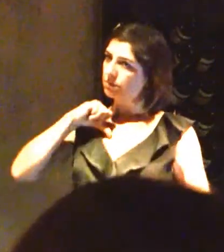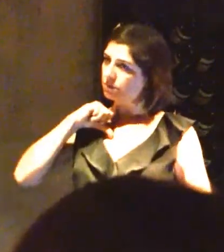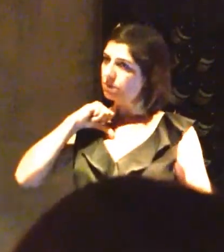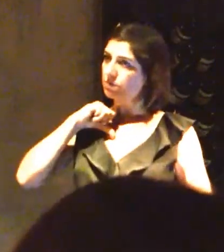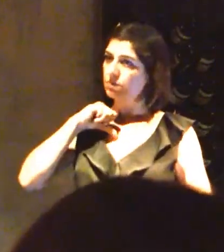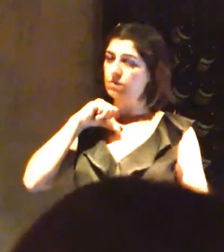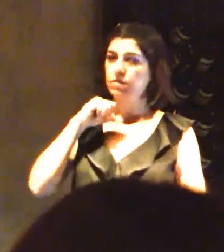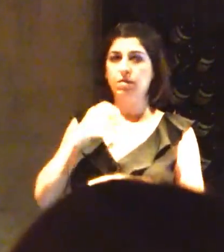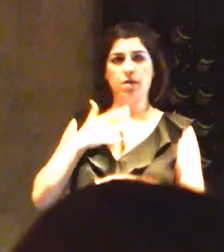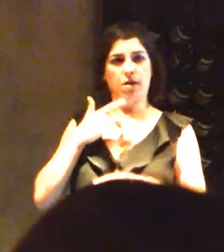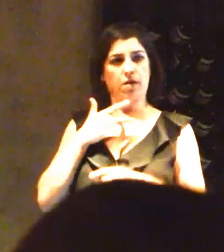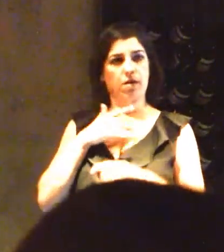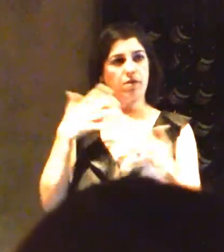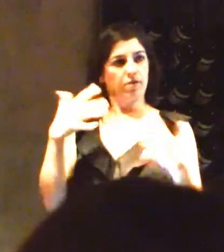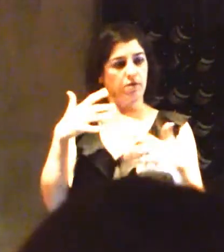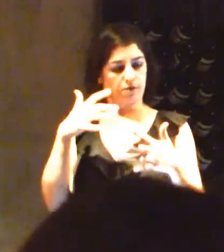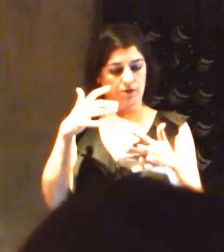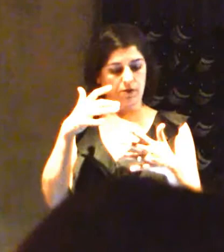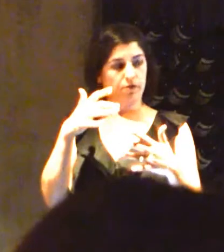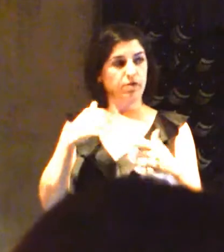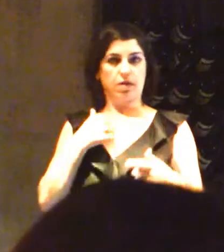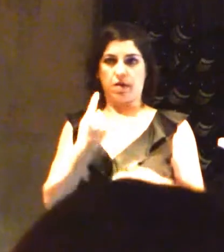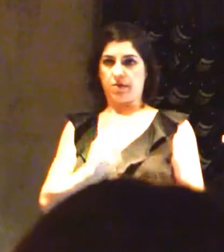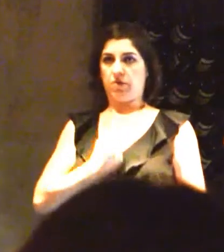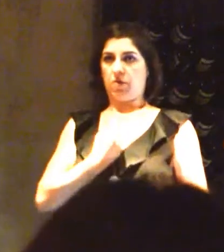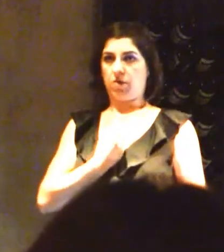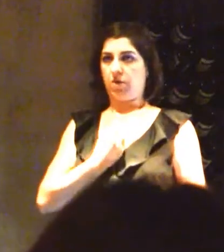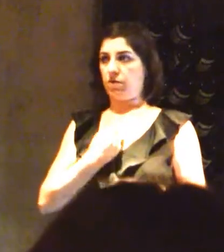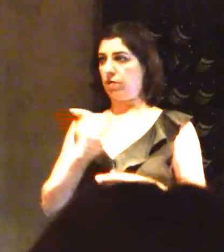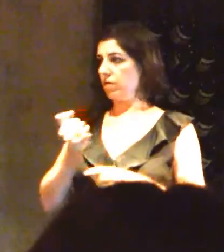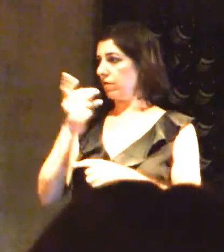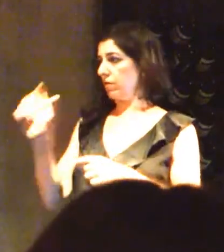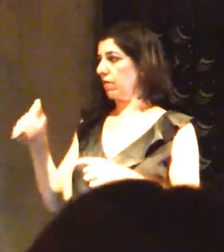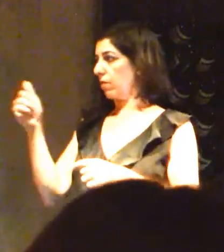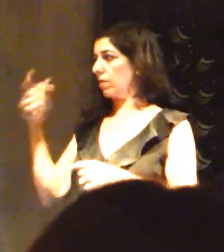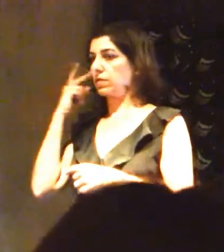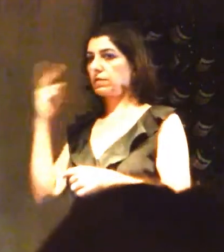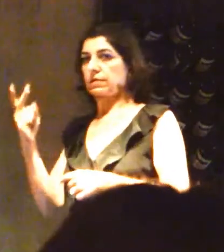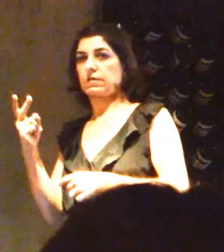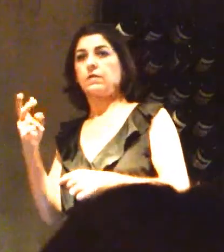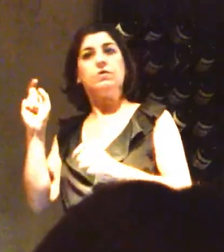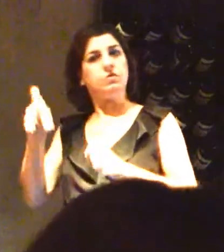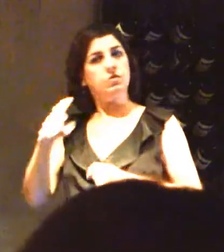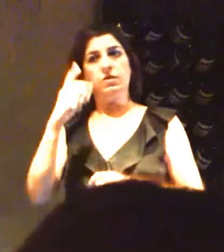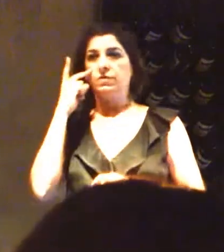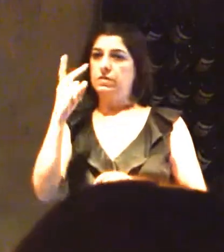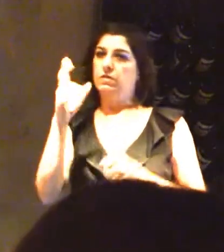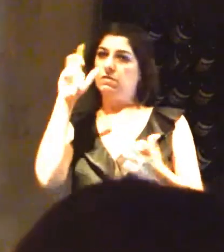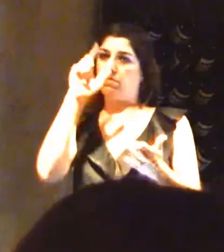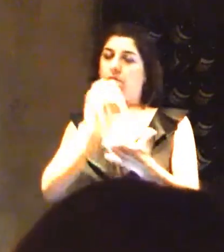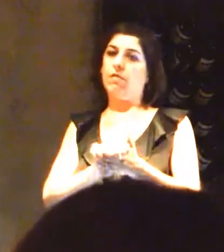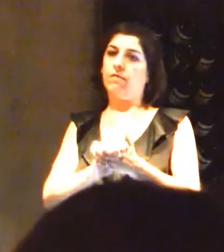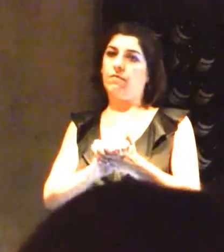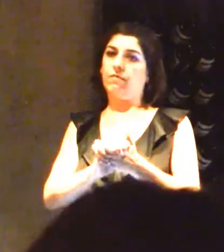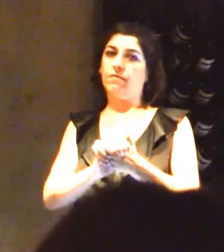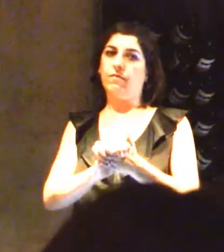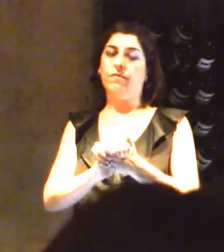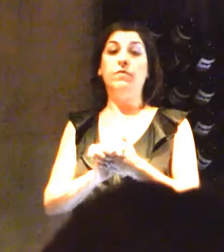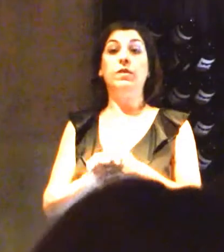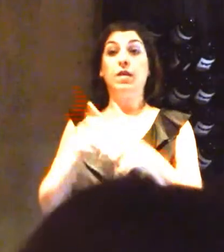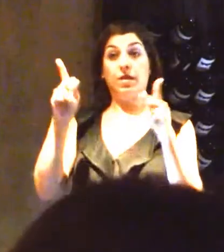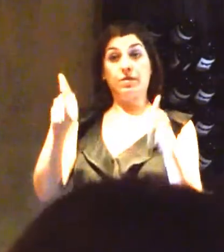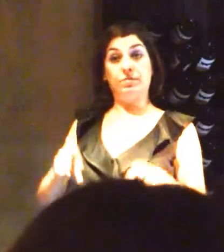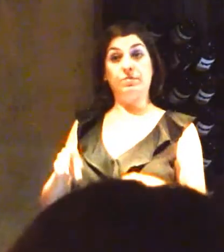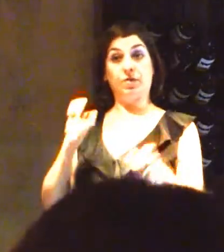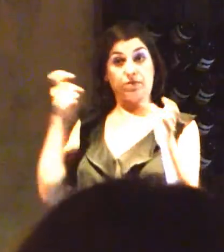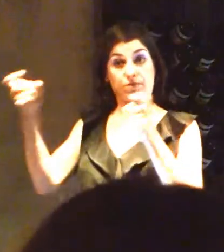feel nervous that I'm the only one other than a couple others seen it, because you have to see it to believe it. And the person who